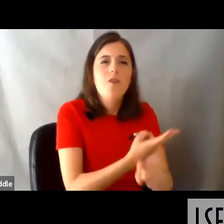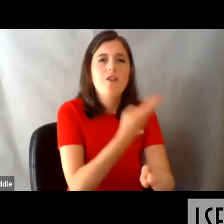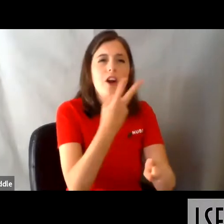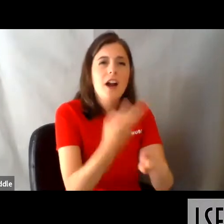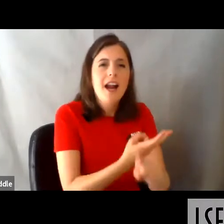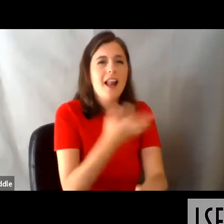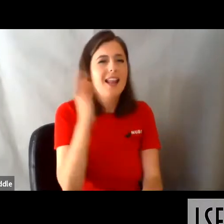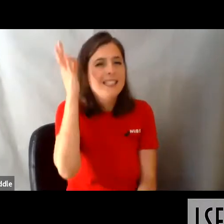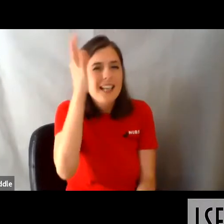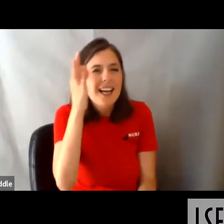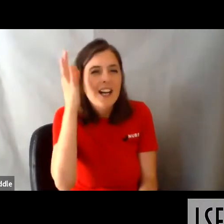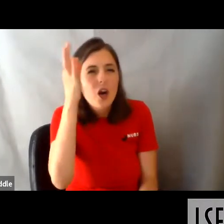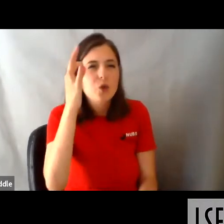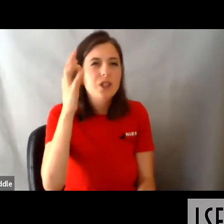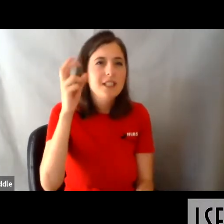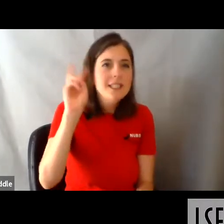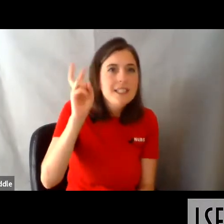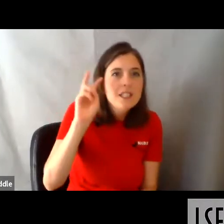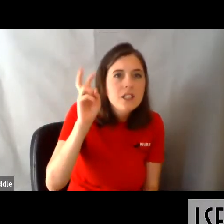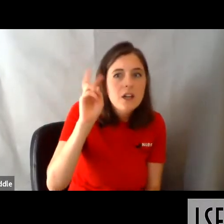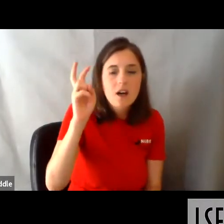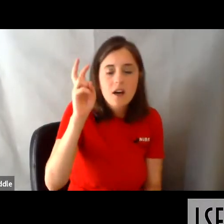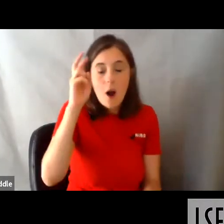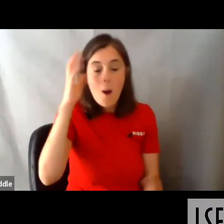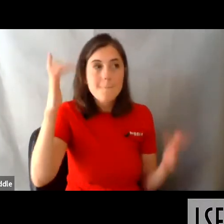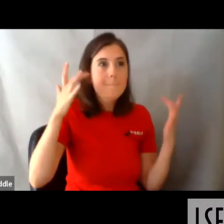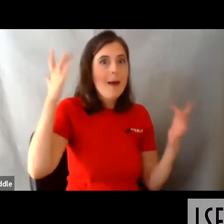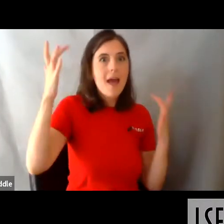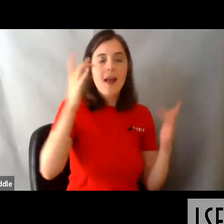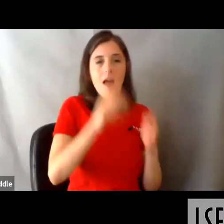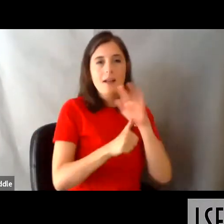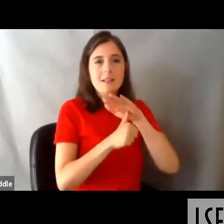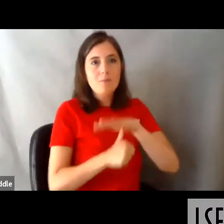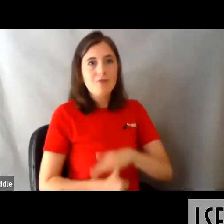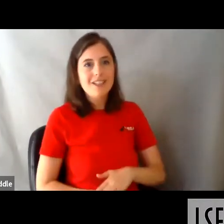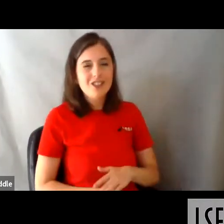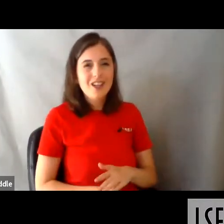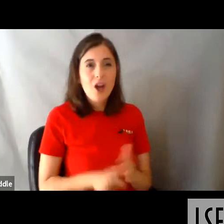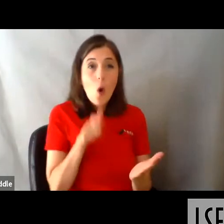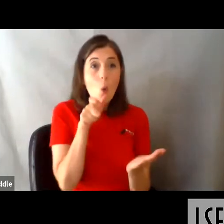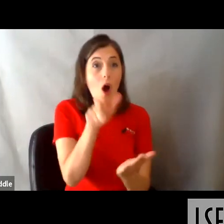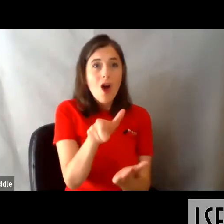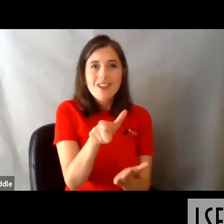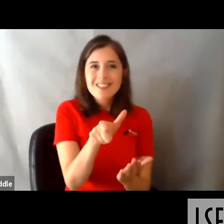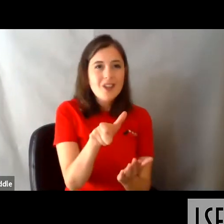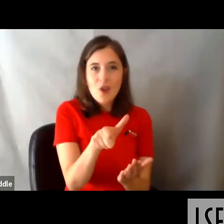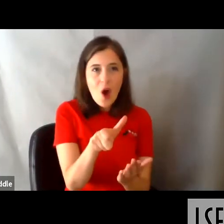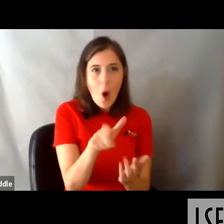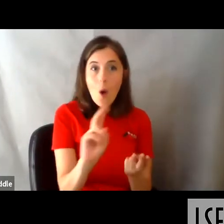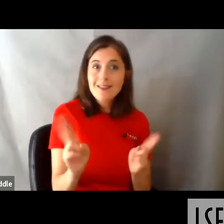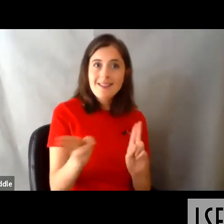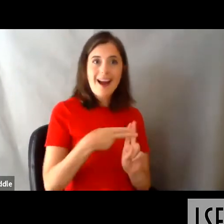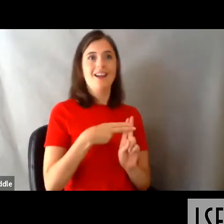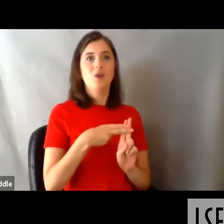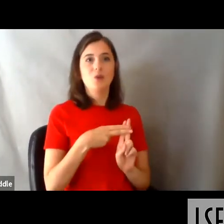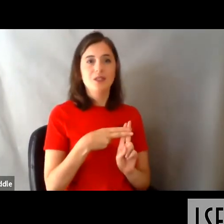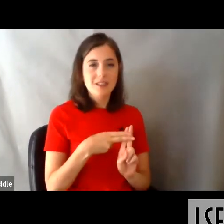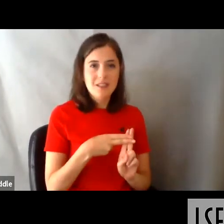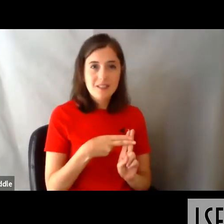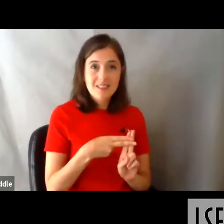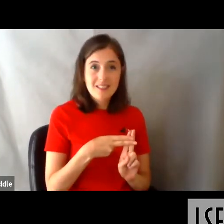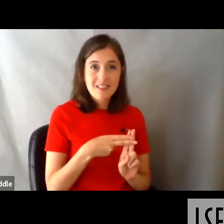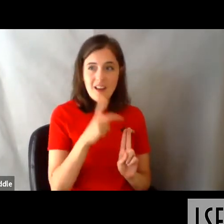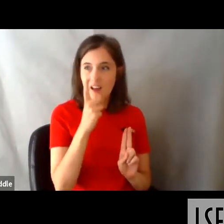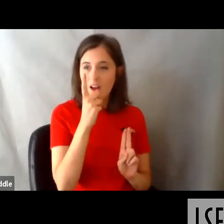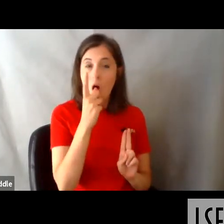schizo attack, mania, depression, not just words on a page. A diagnosis is not just for Christmas,